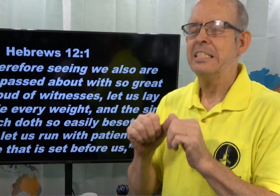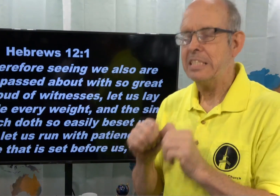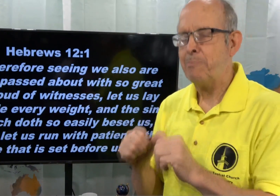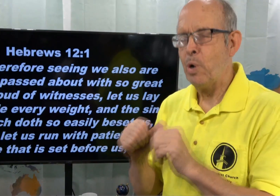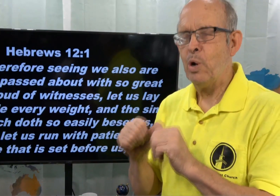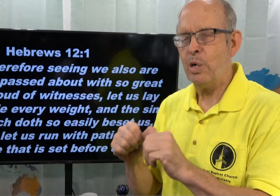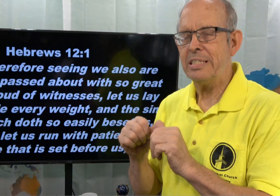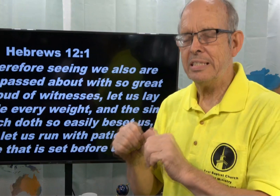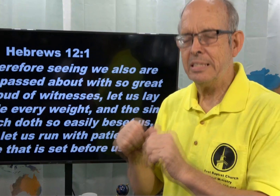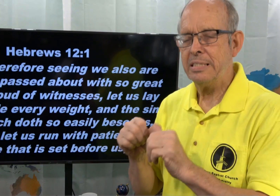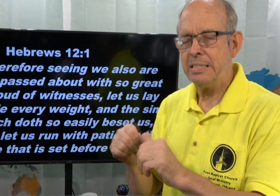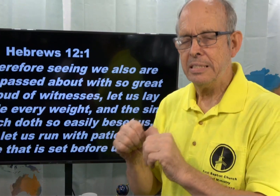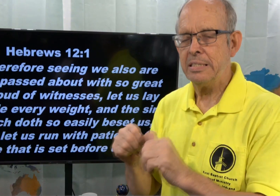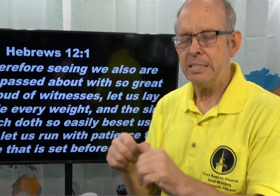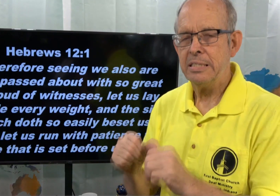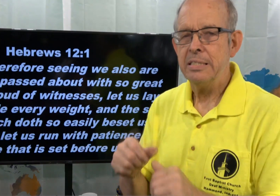The boy.